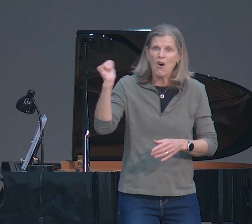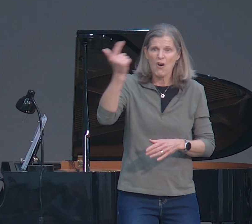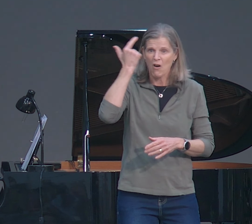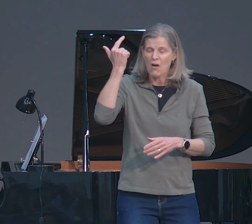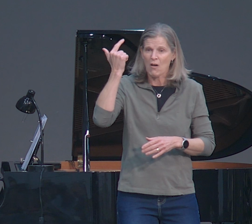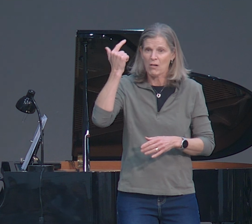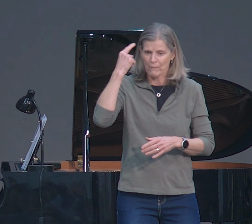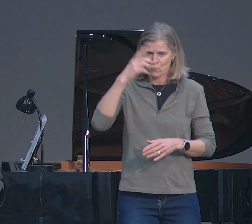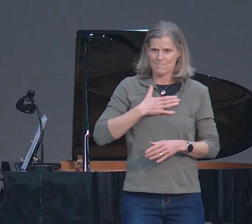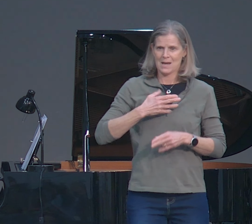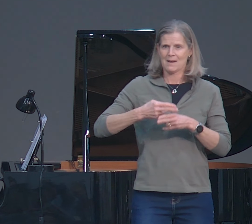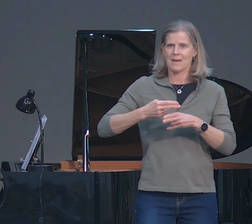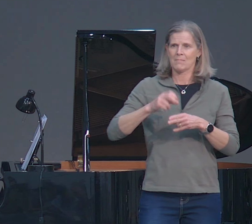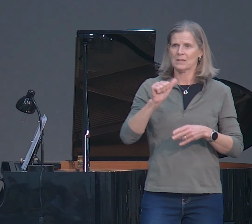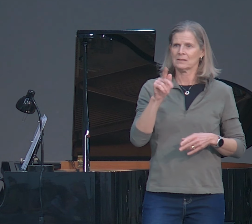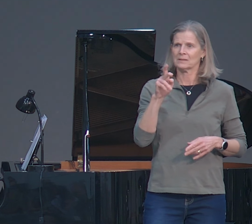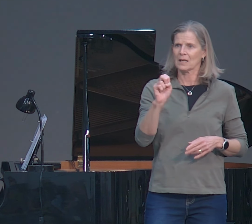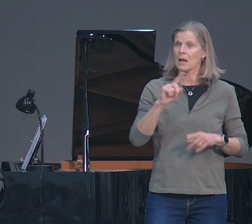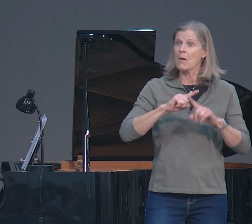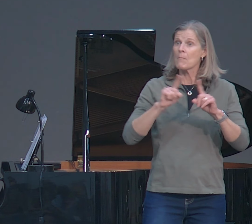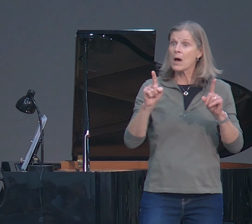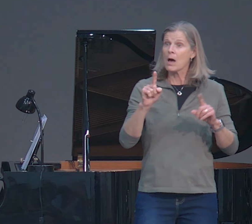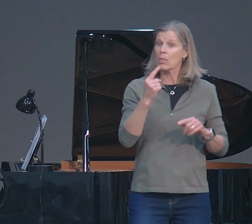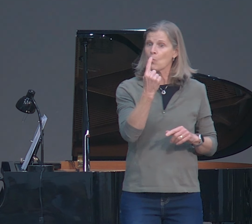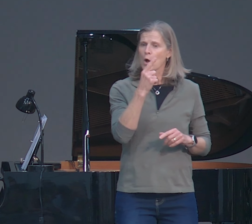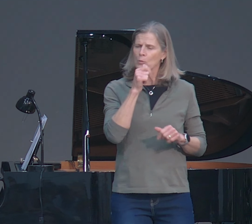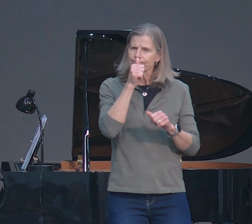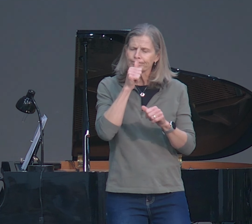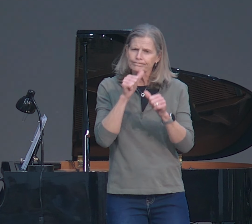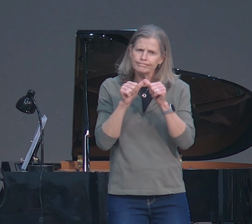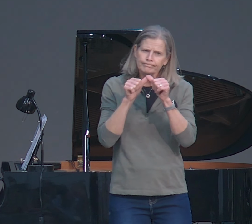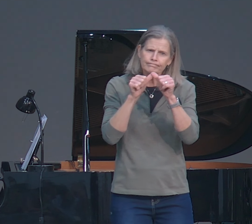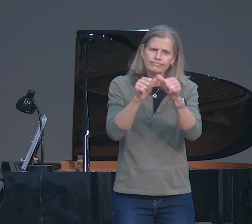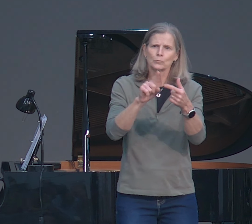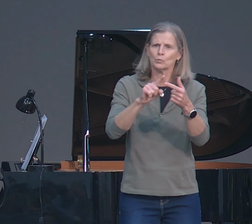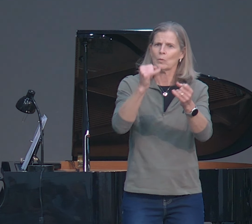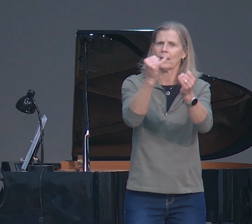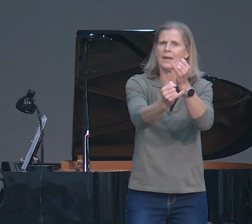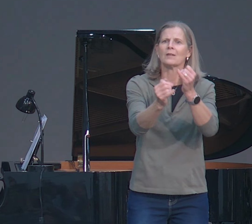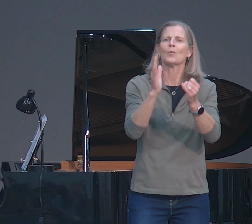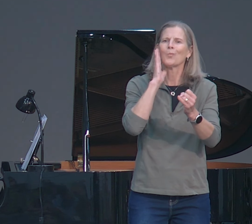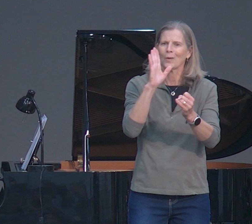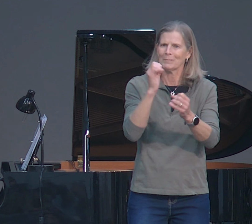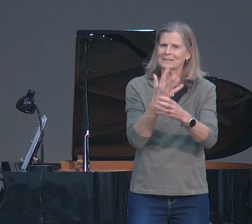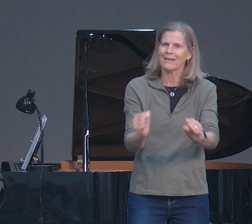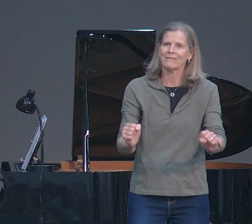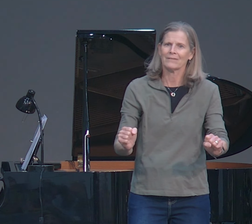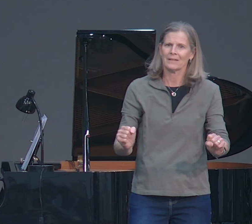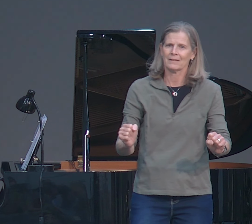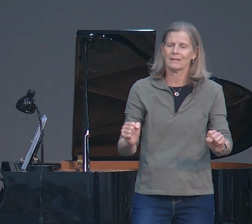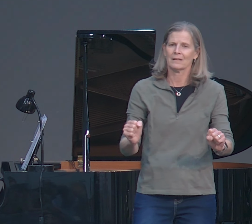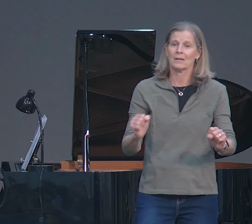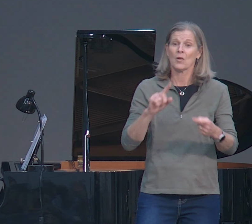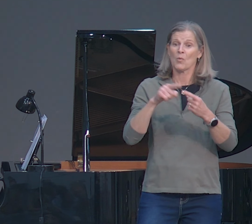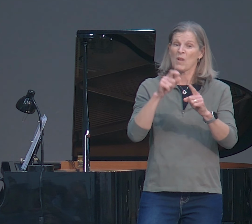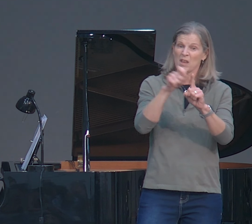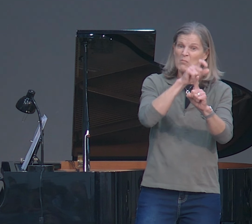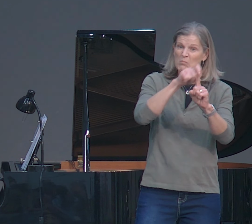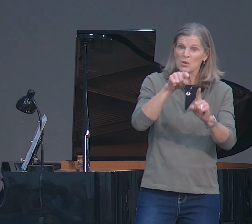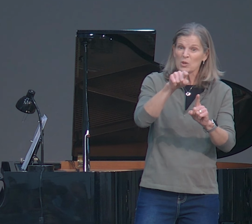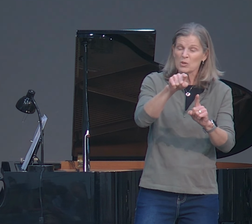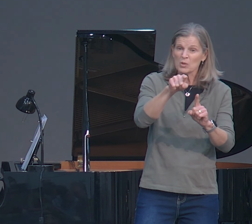for my name's sake. But the one who endures to the end will be saved. When they persecute you